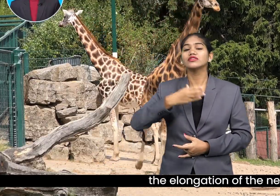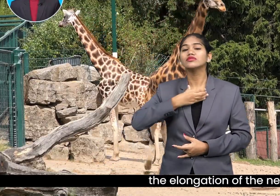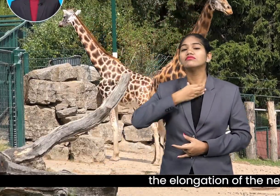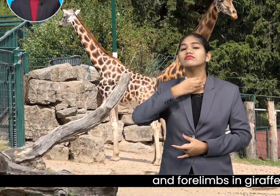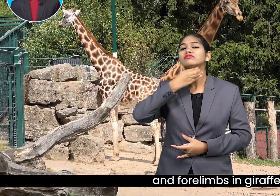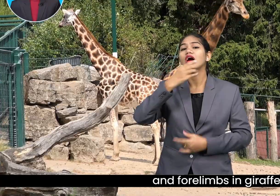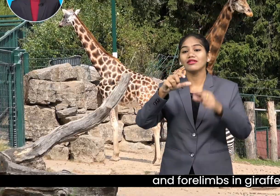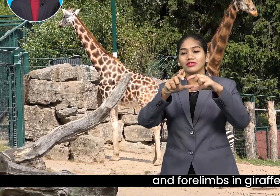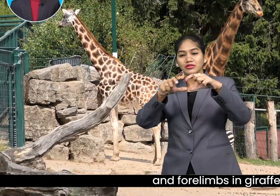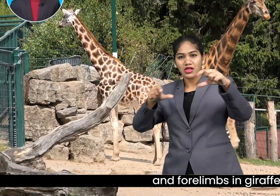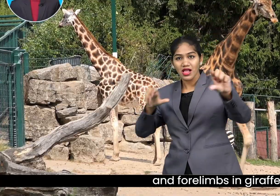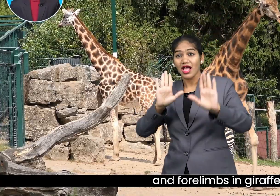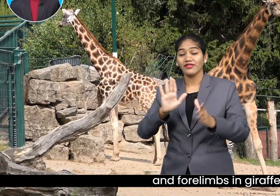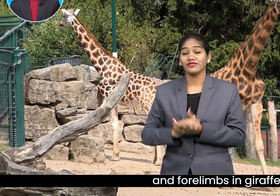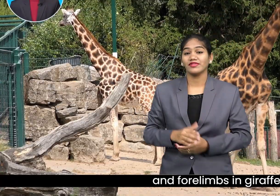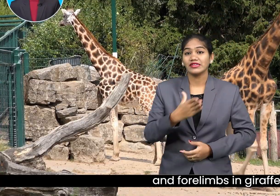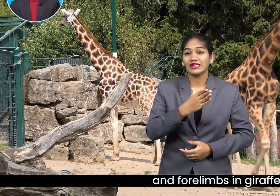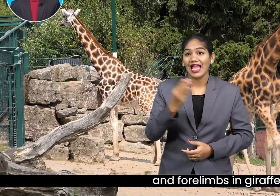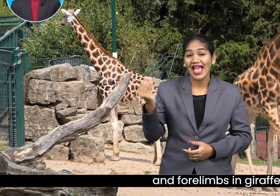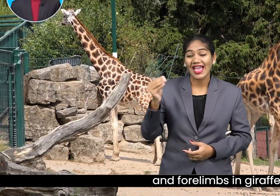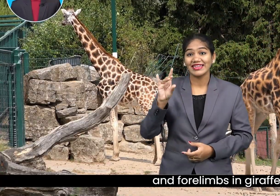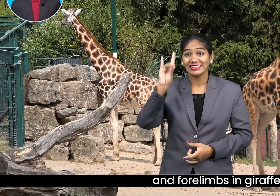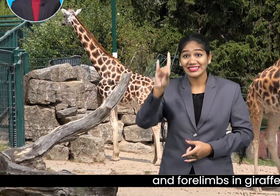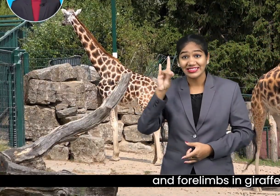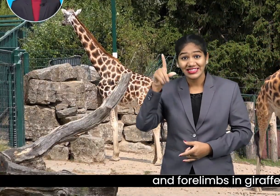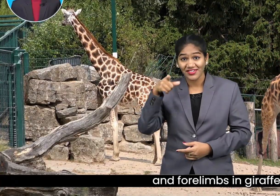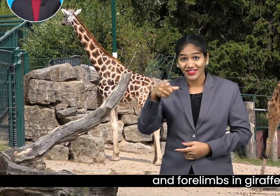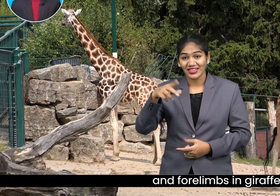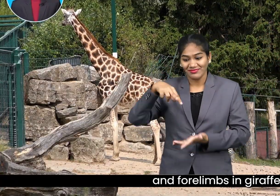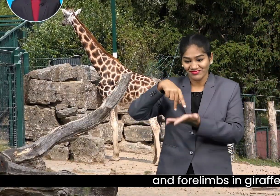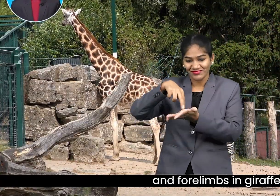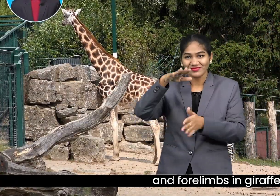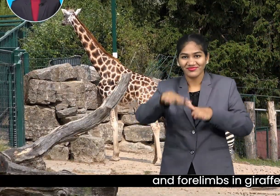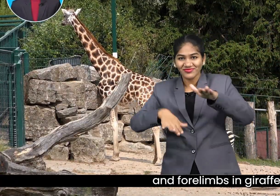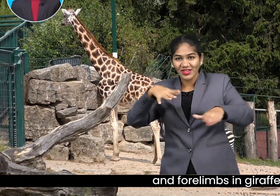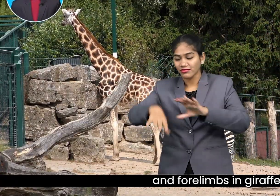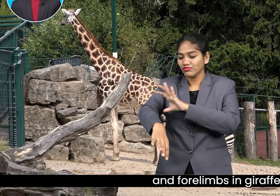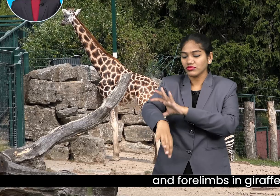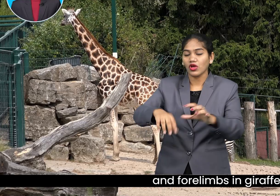and forelimbs in giraffes.